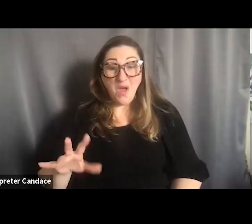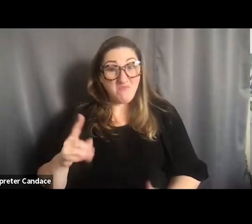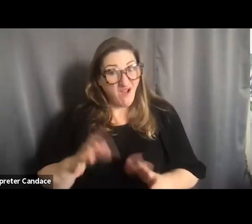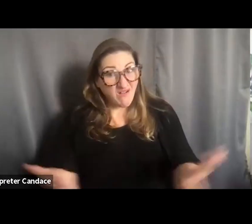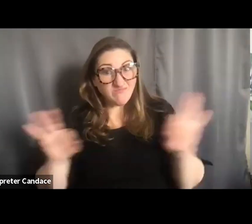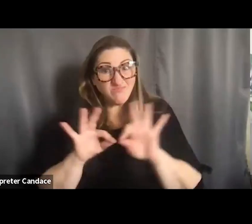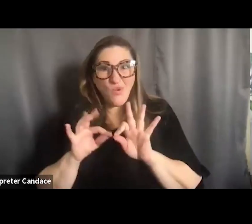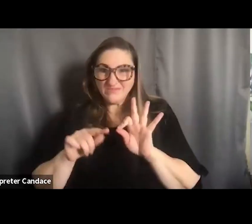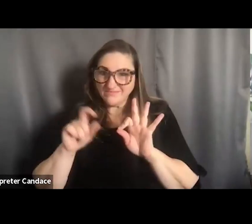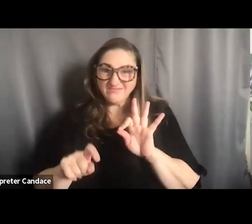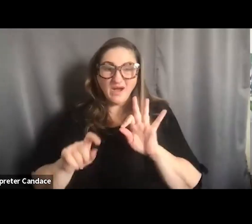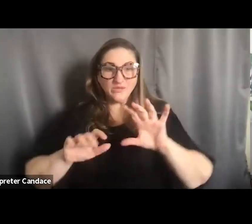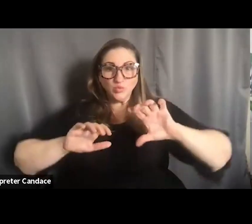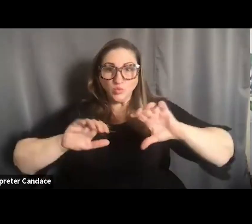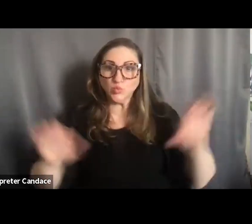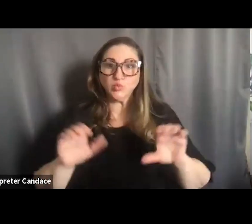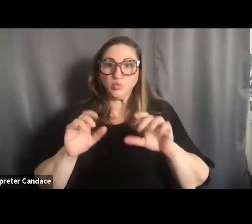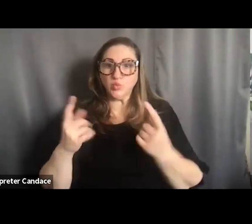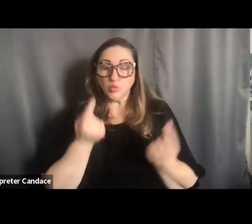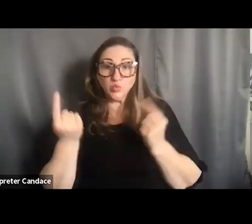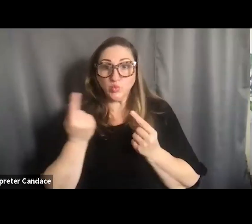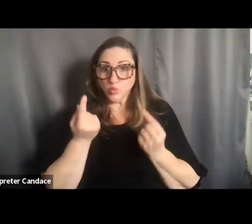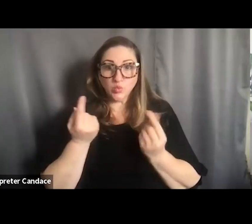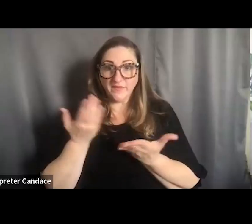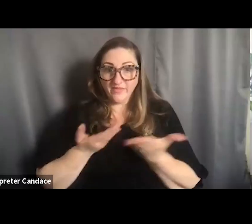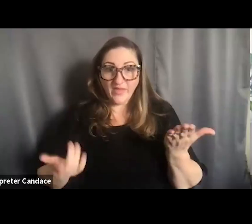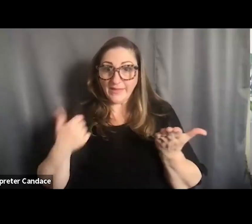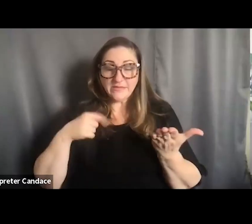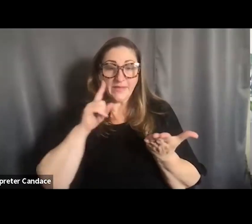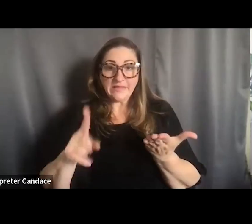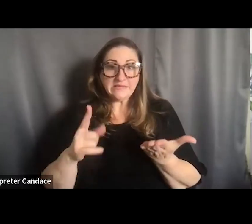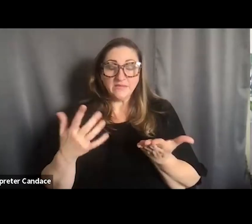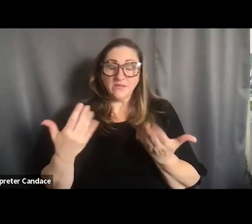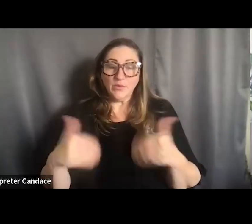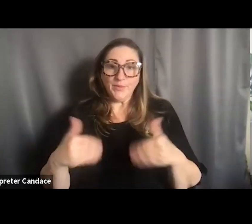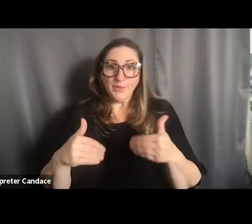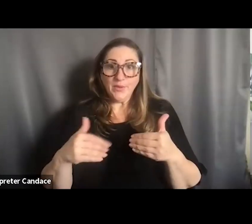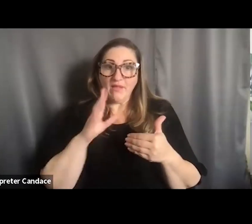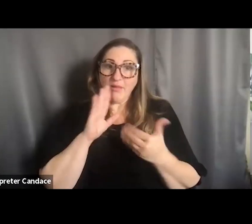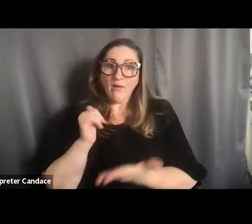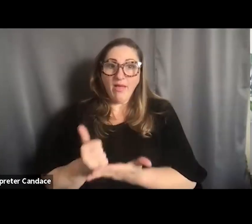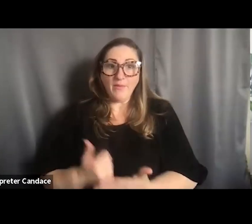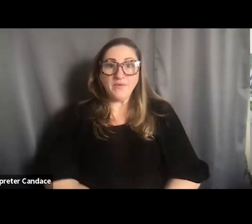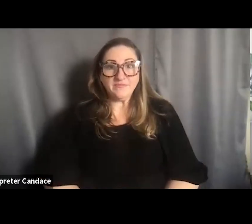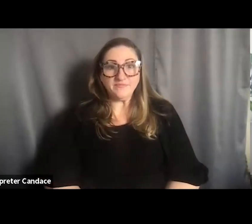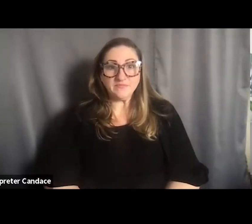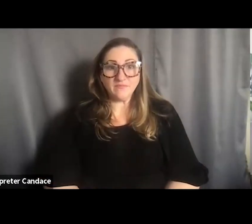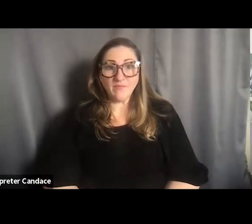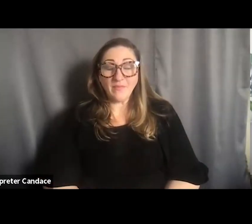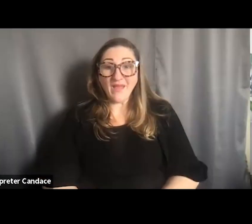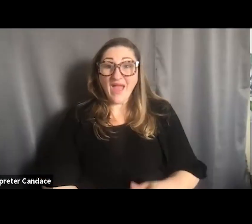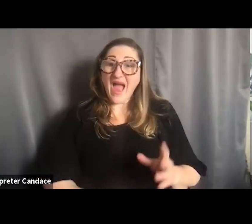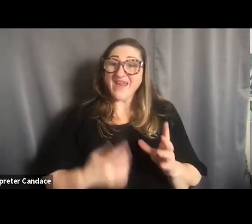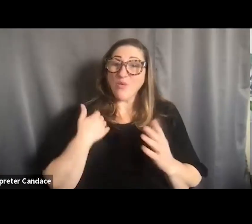So I want to list some of the discomforts when I do this work, because I imagine that it's probably similar for everyone